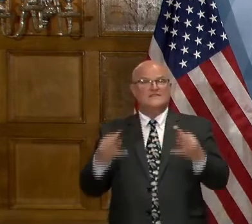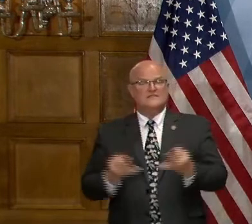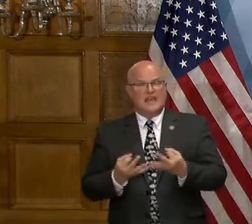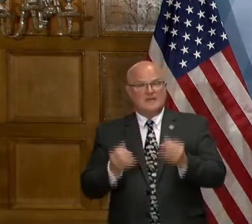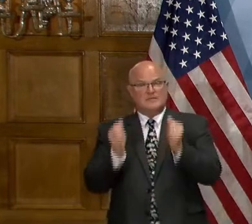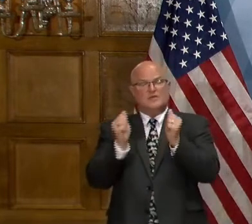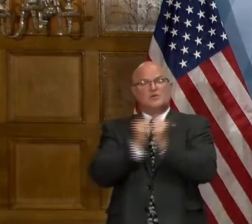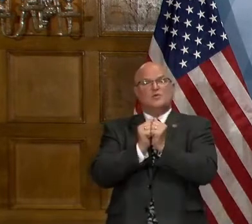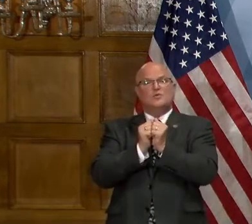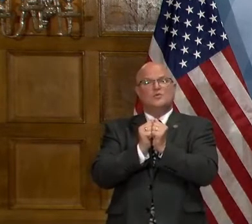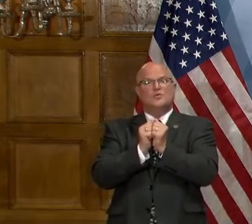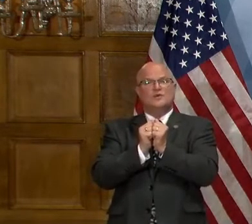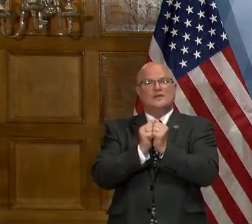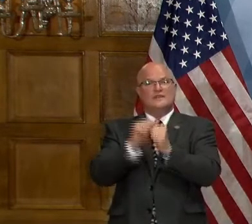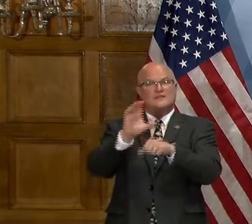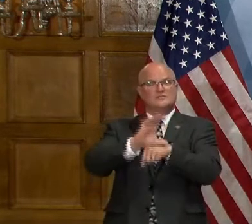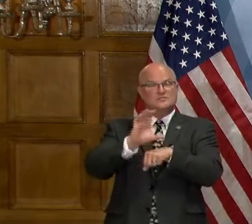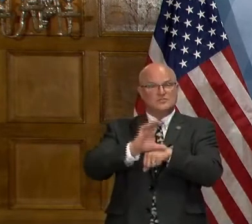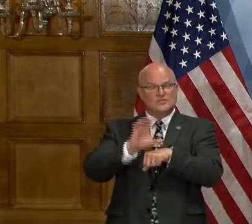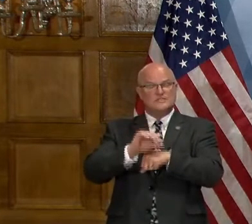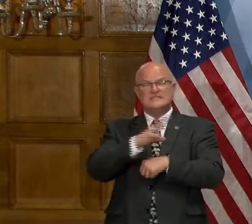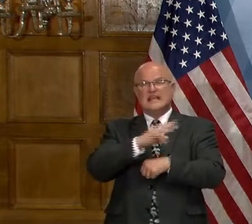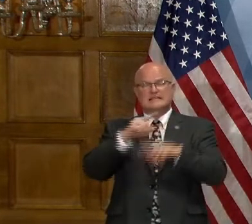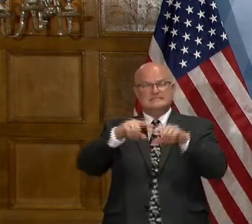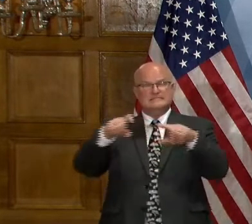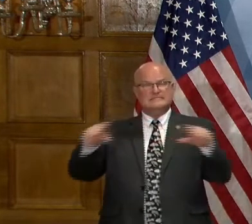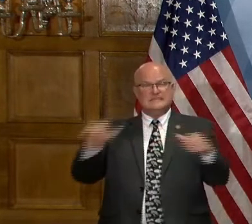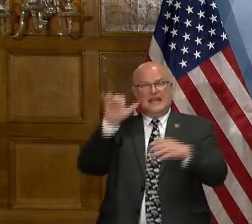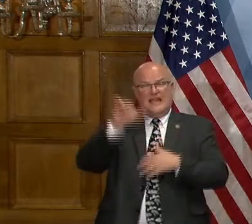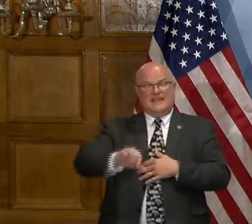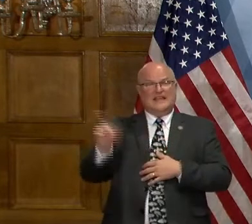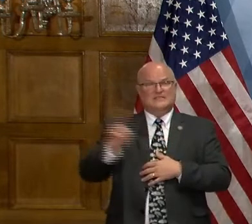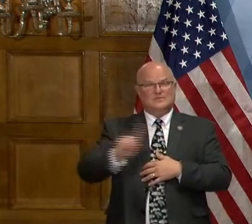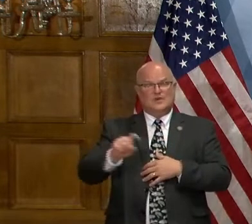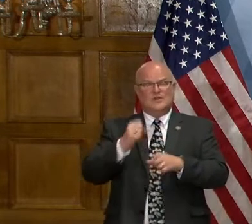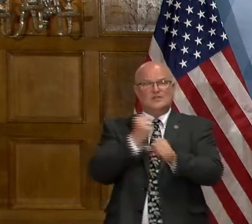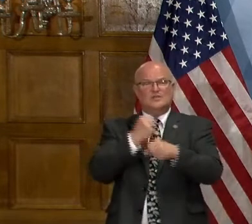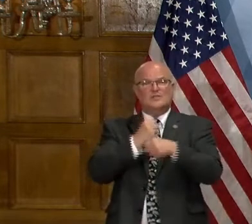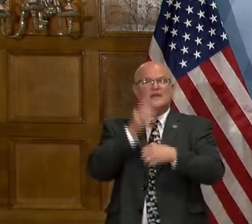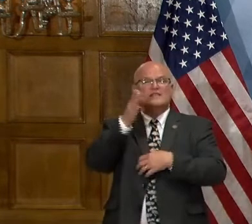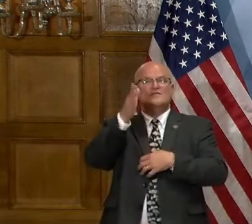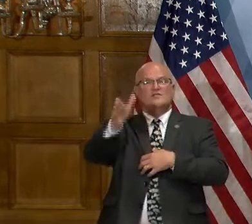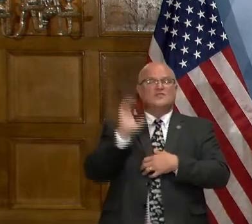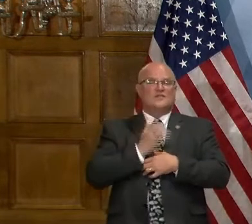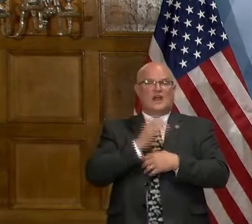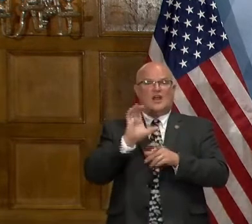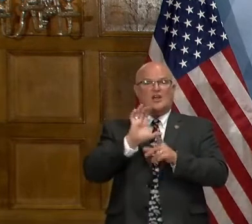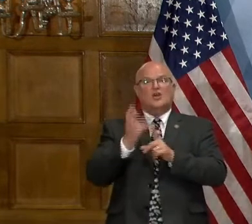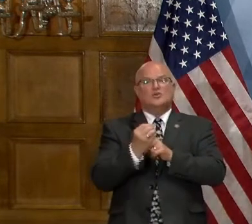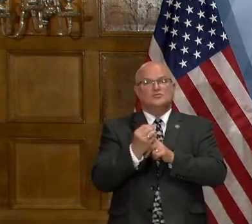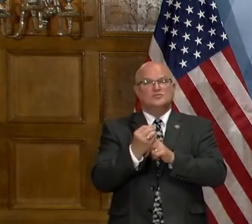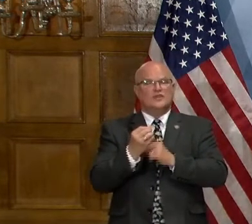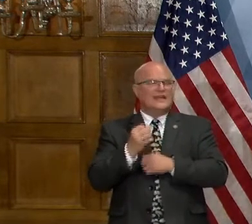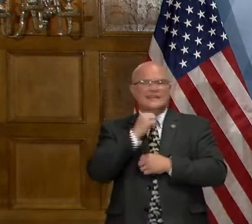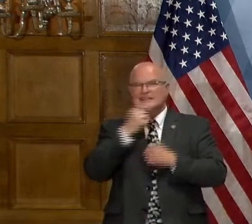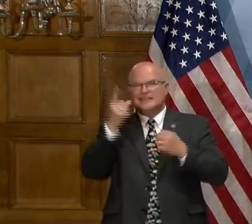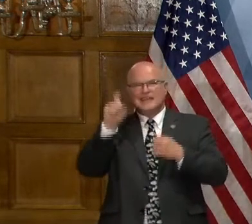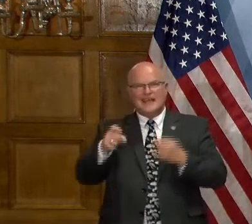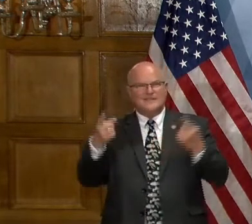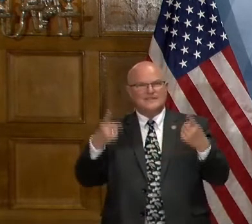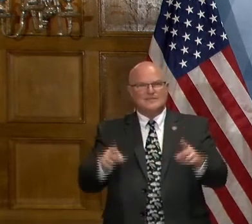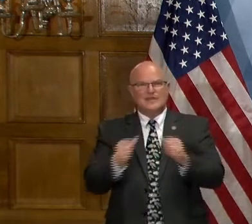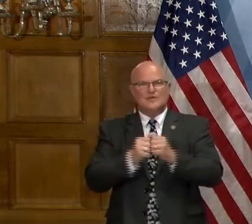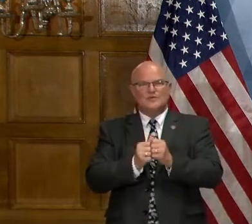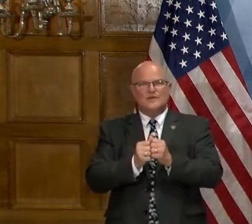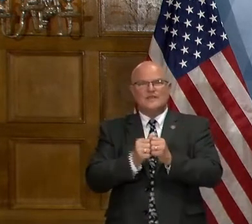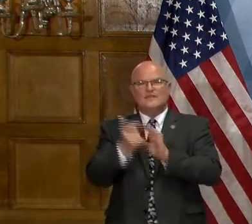with the in the churches, and that's where you shape the future of our culture, and it always doesn't have to be with the